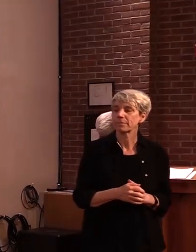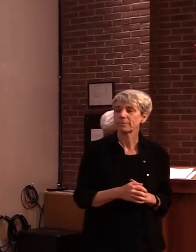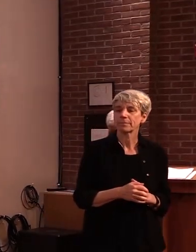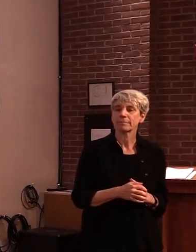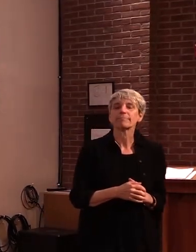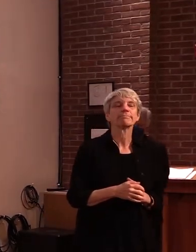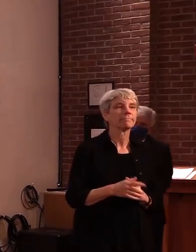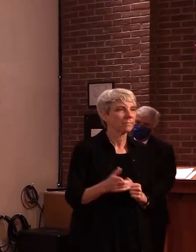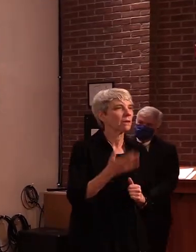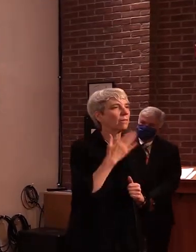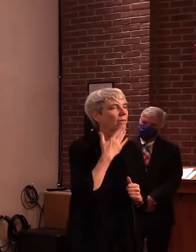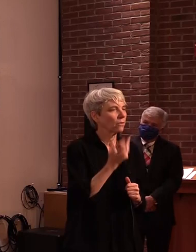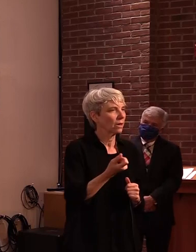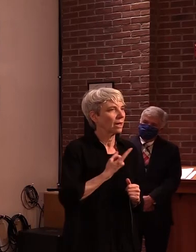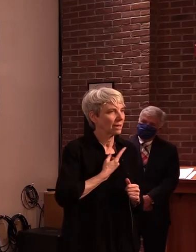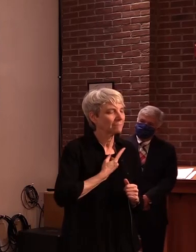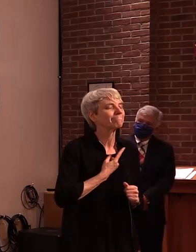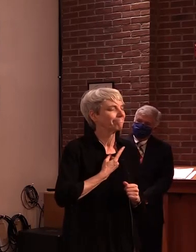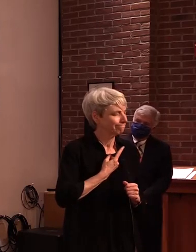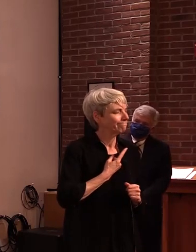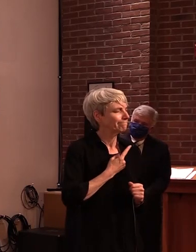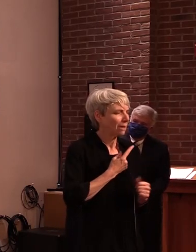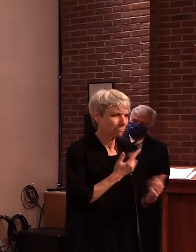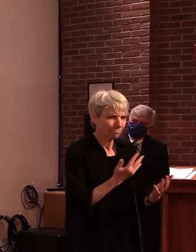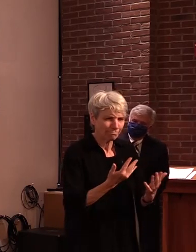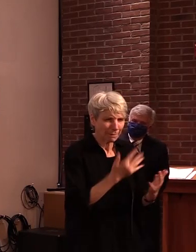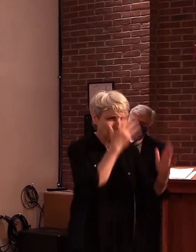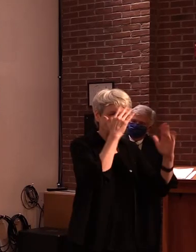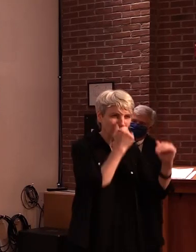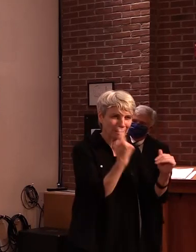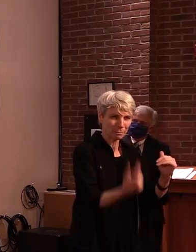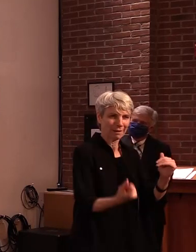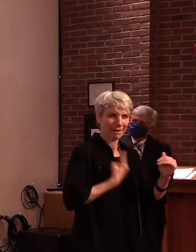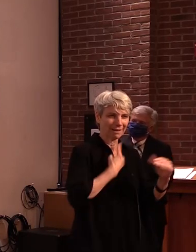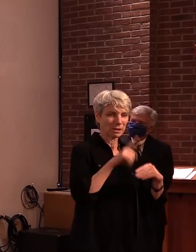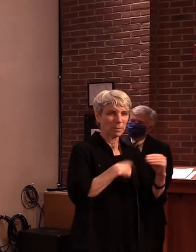Yeah, thanks for the question. I was kind of anticipating someone would ask about that.